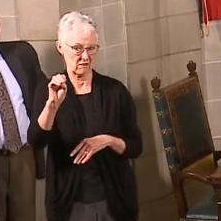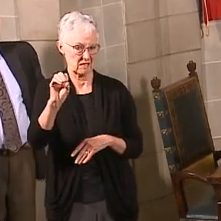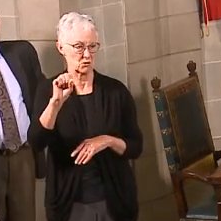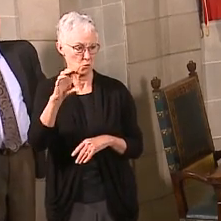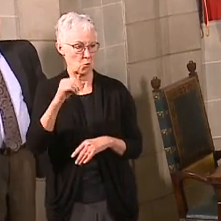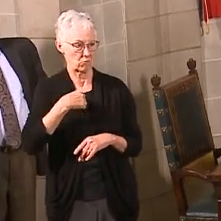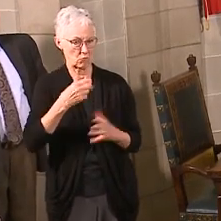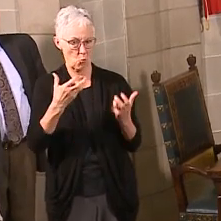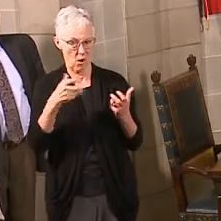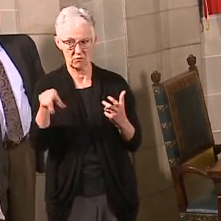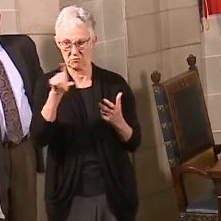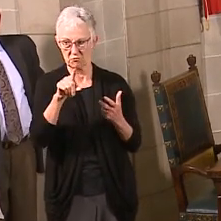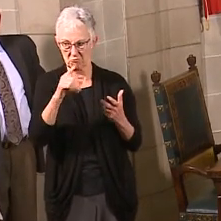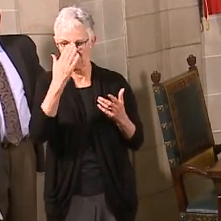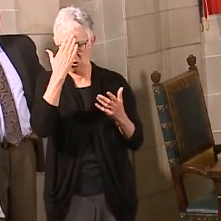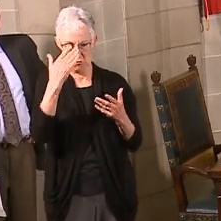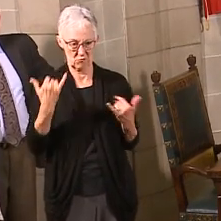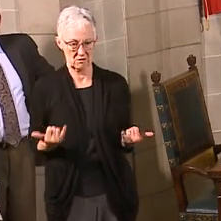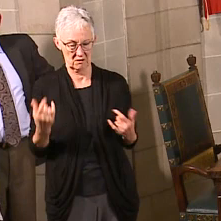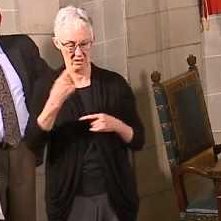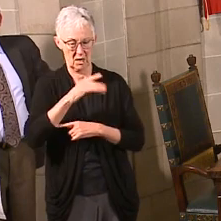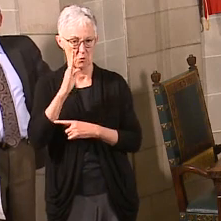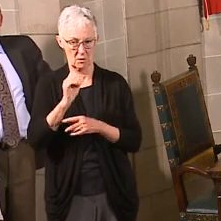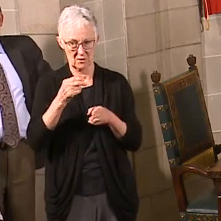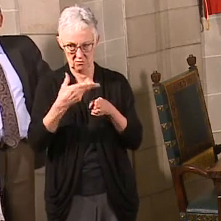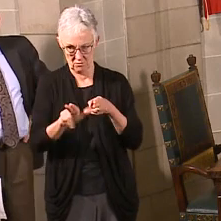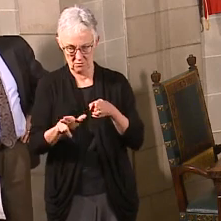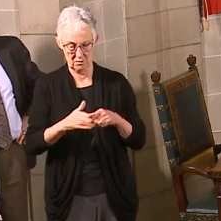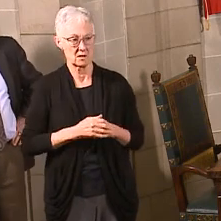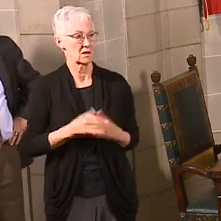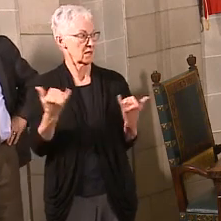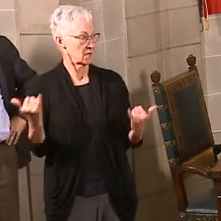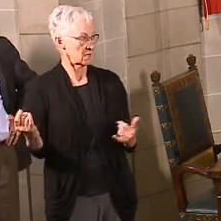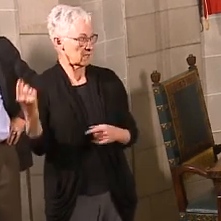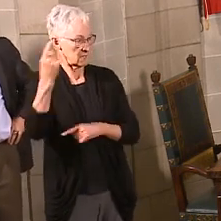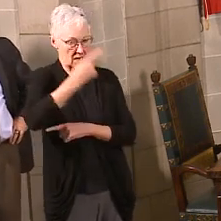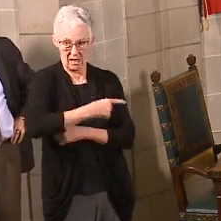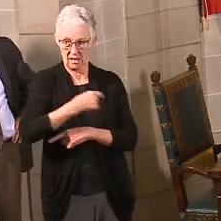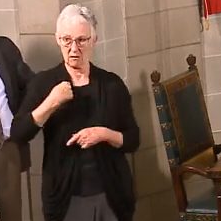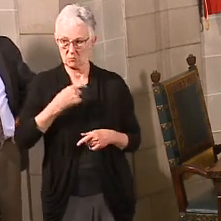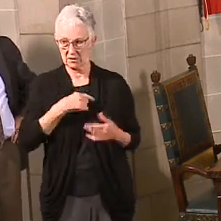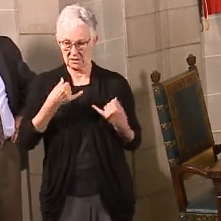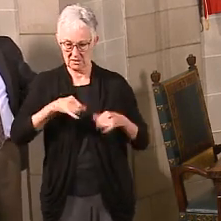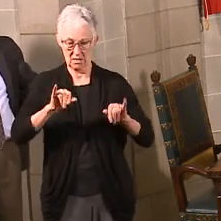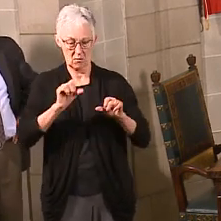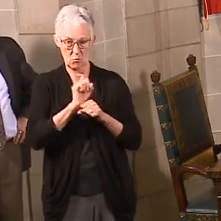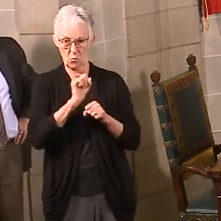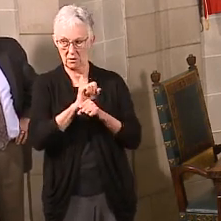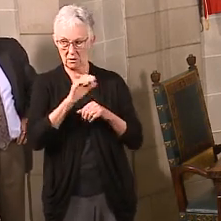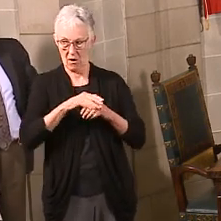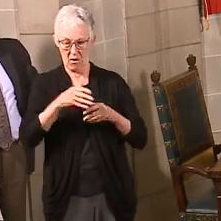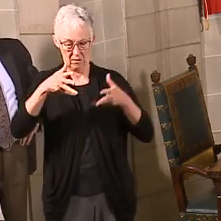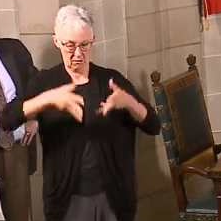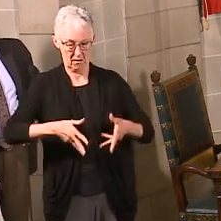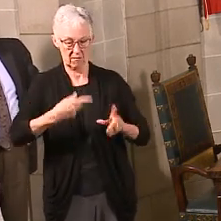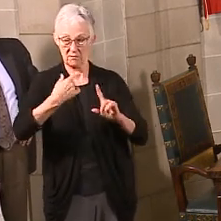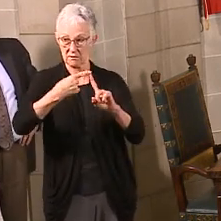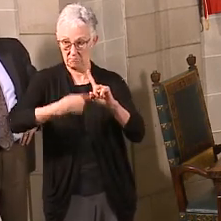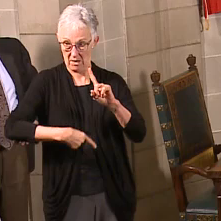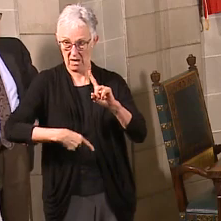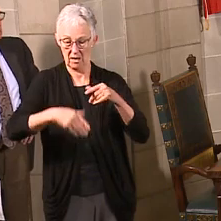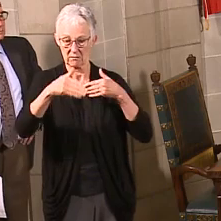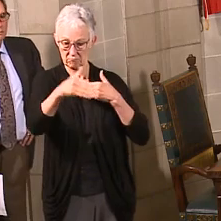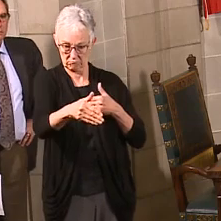people that we are on day 11 of 21 with regard to our Stay Home, Stay Healthy, Stay Connected campaign to remind people that we